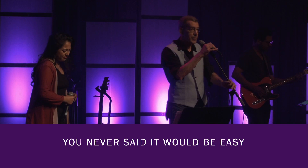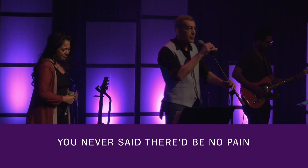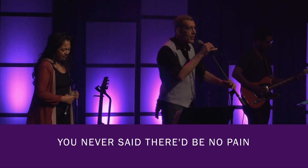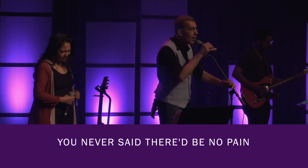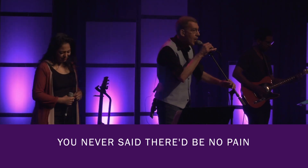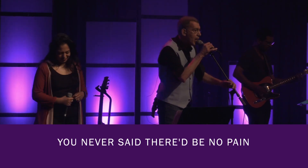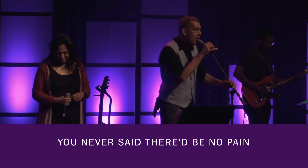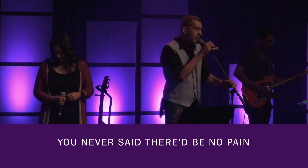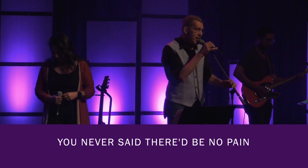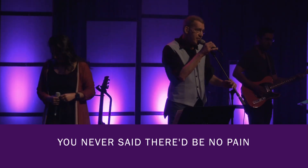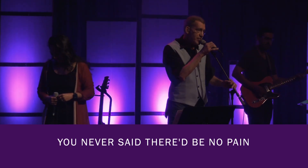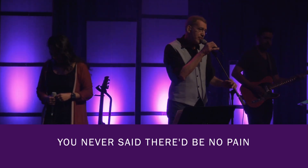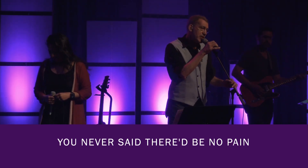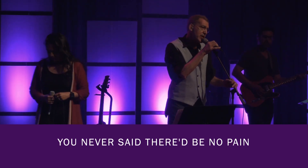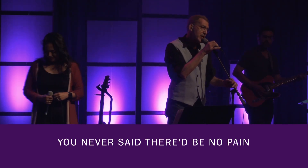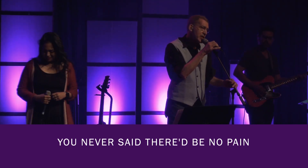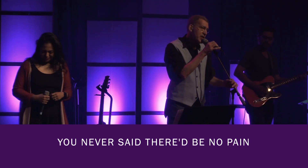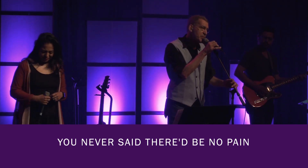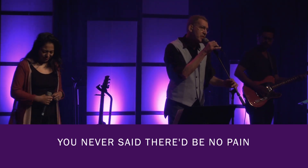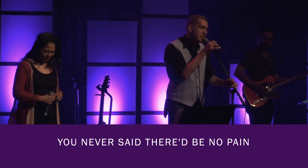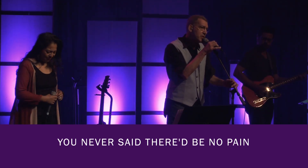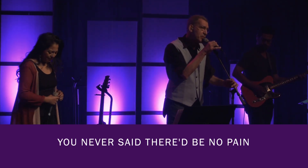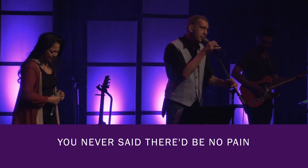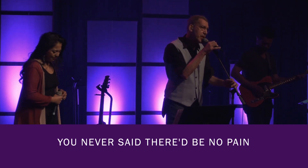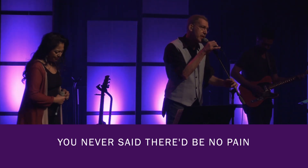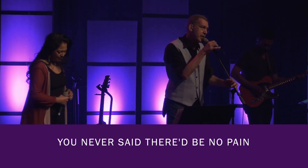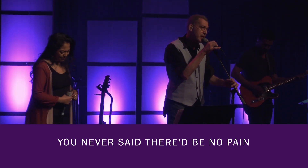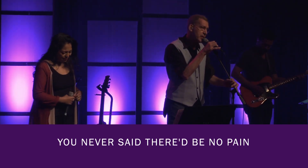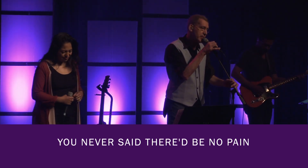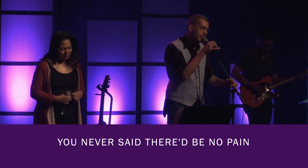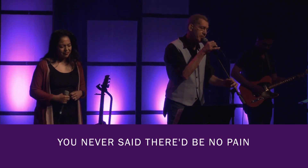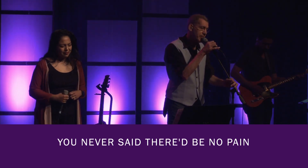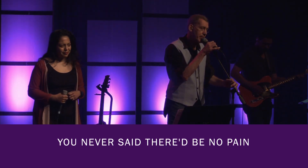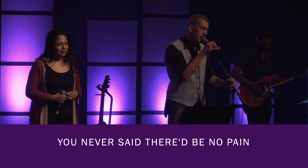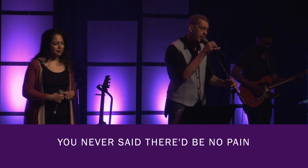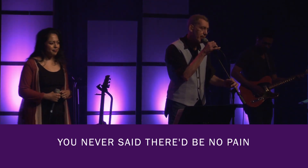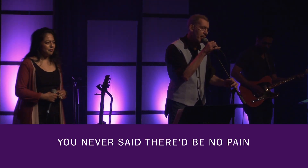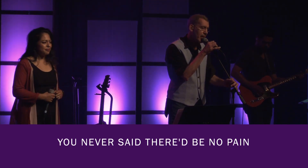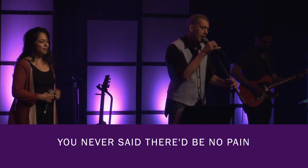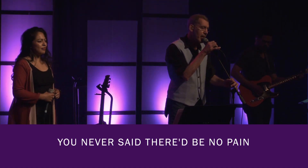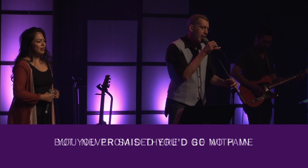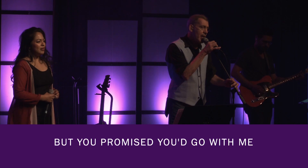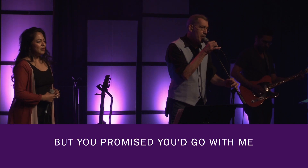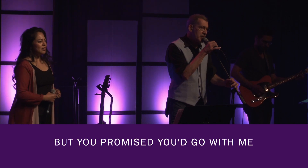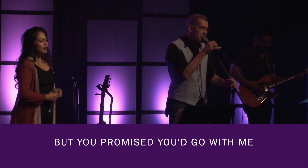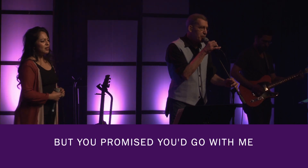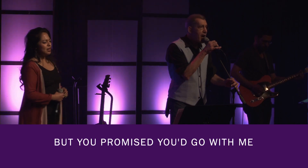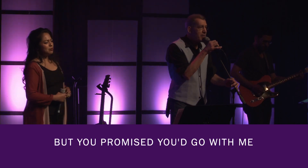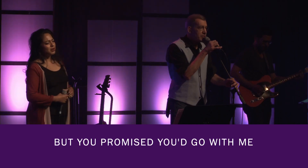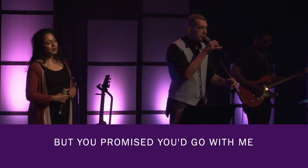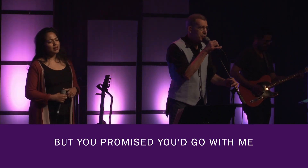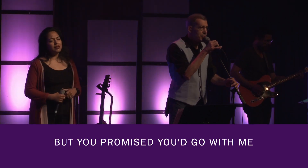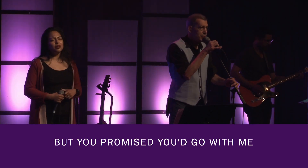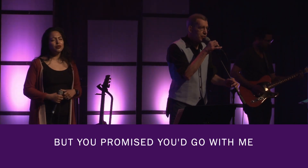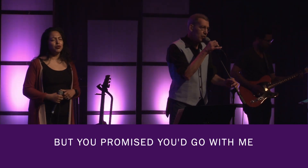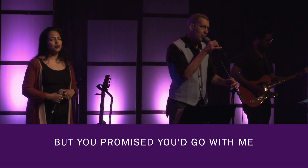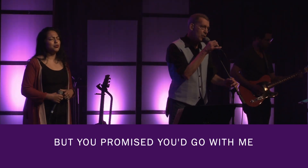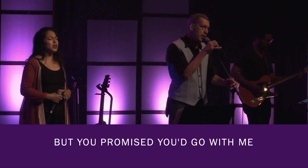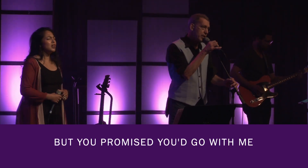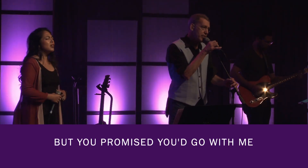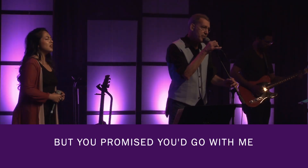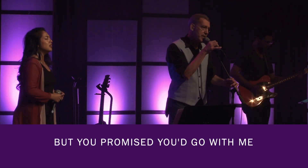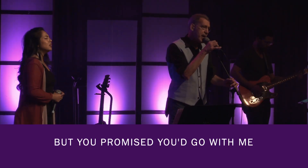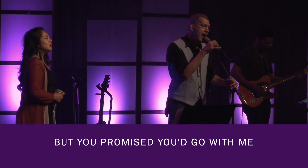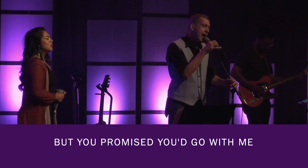Never said there'd be no pain. But you promised you'd